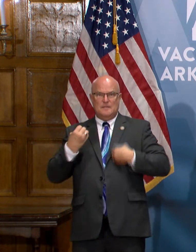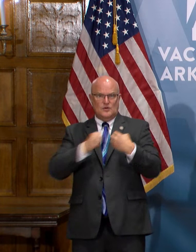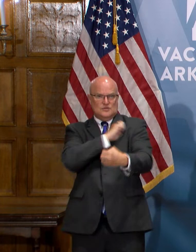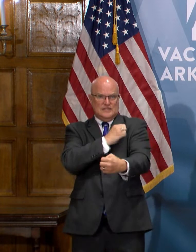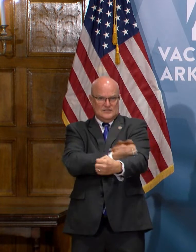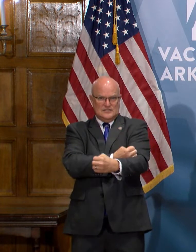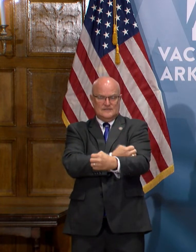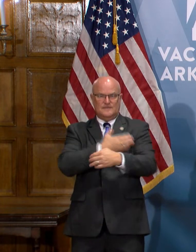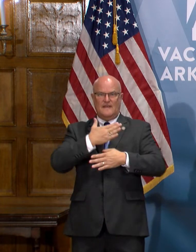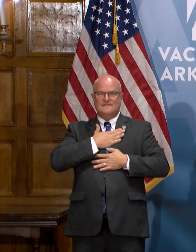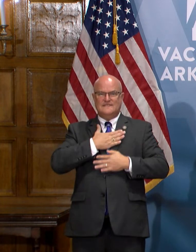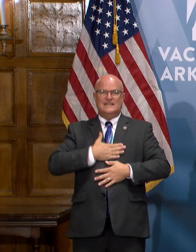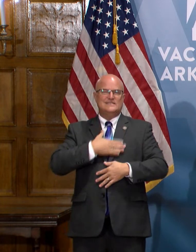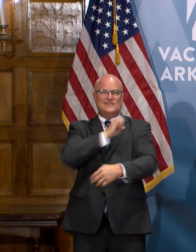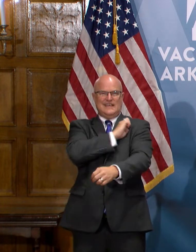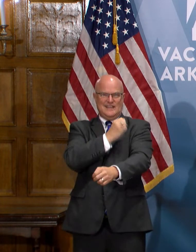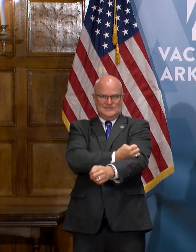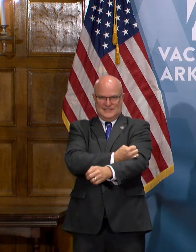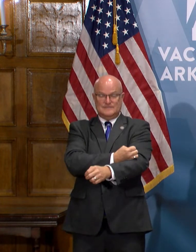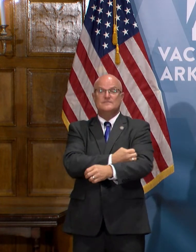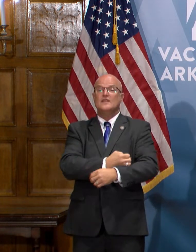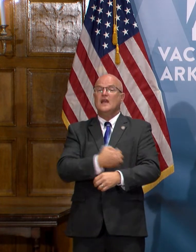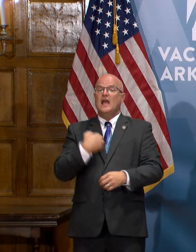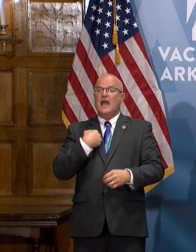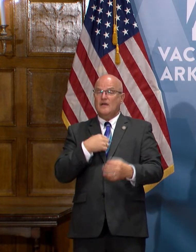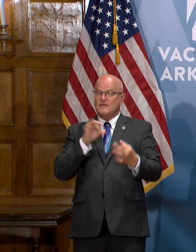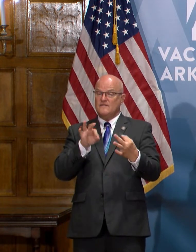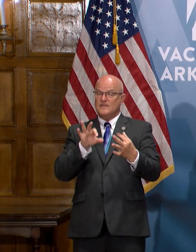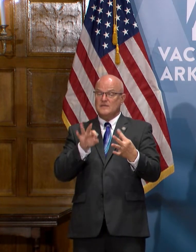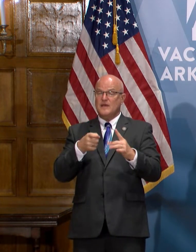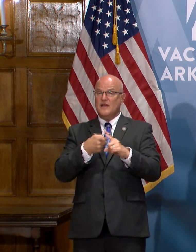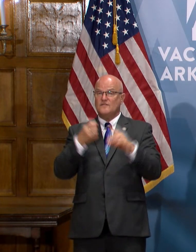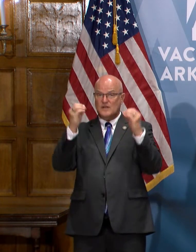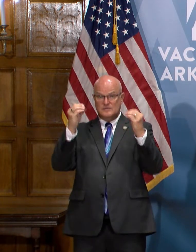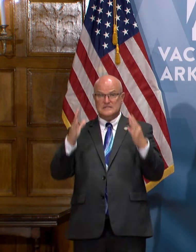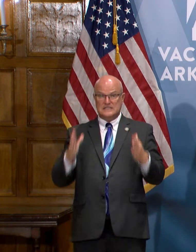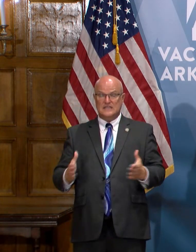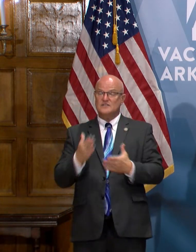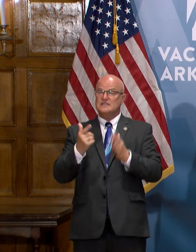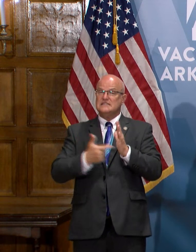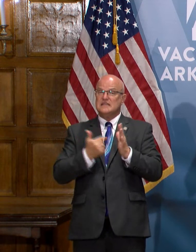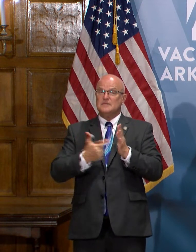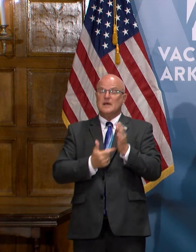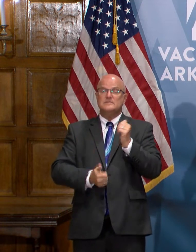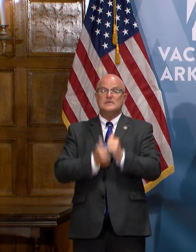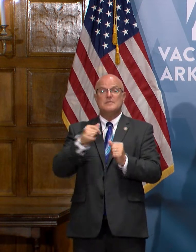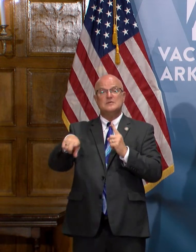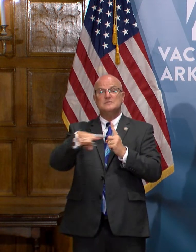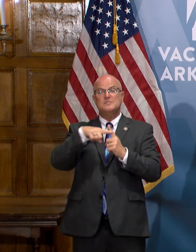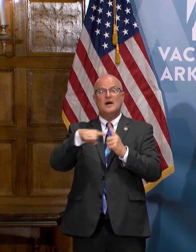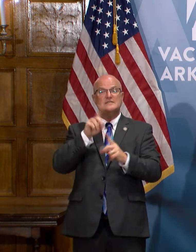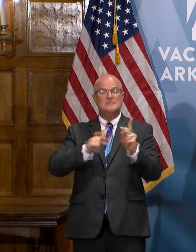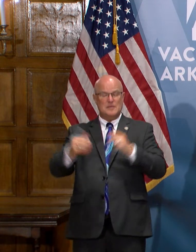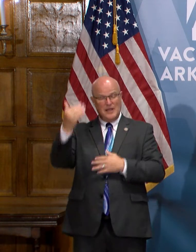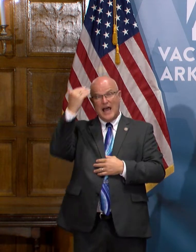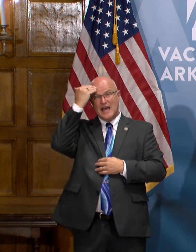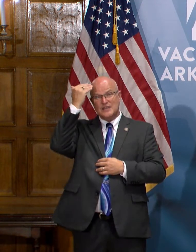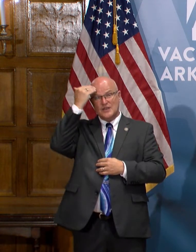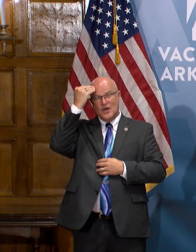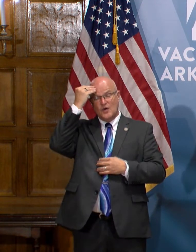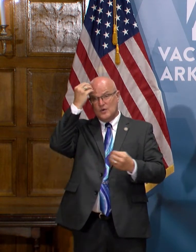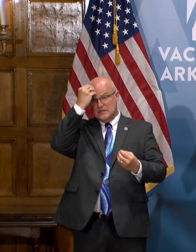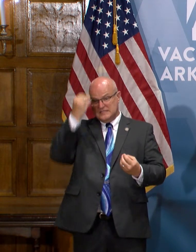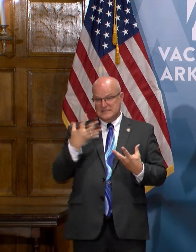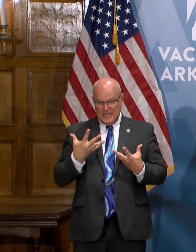physical energy. And we're getting feedback from some teachers, and in some cases, some of the most positive people that I know